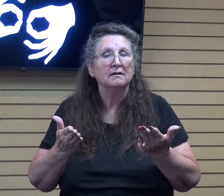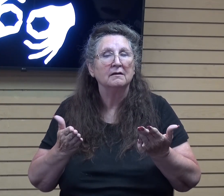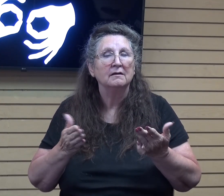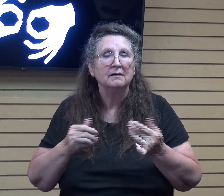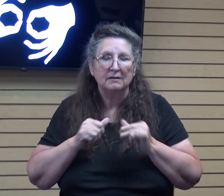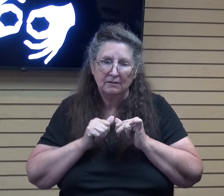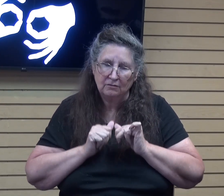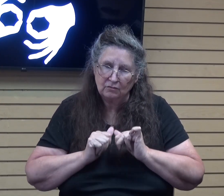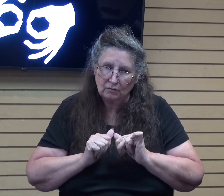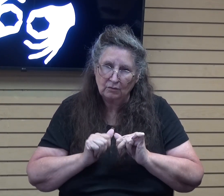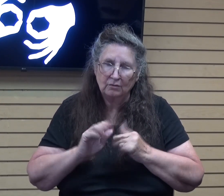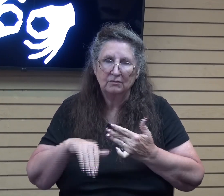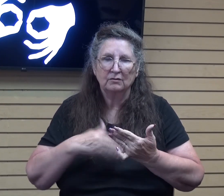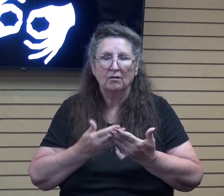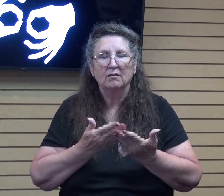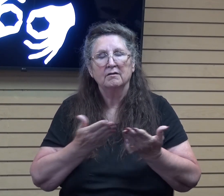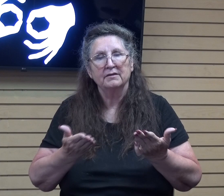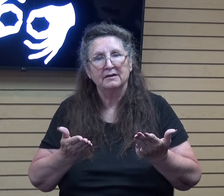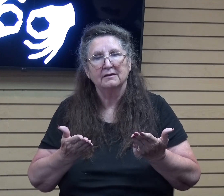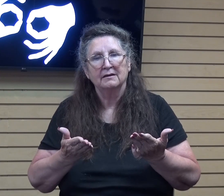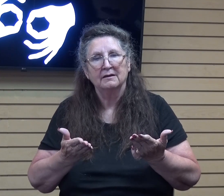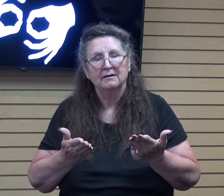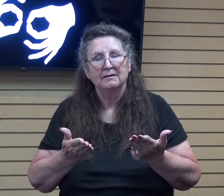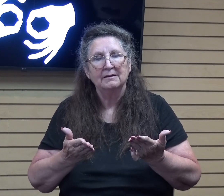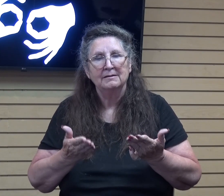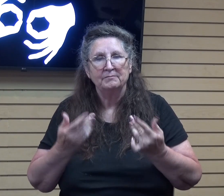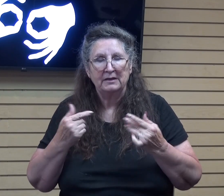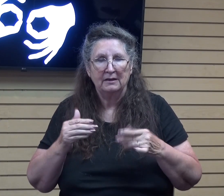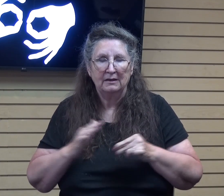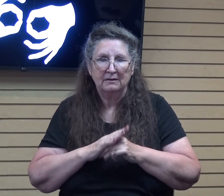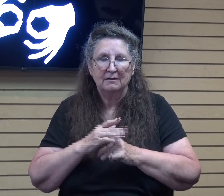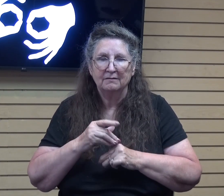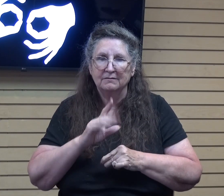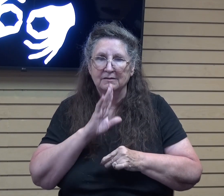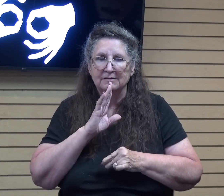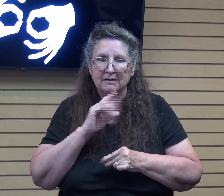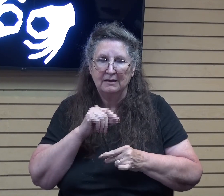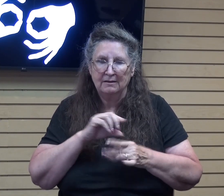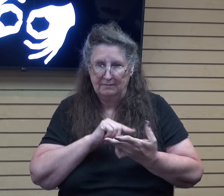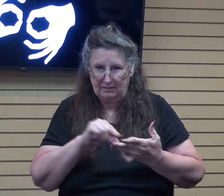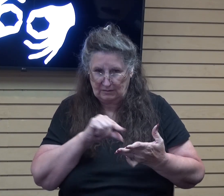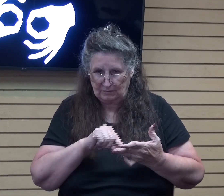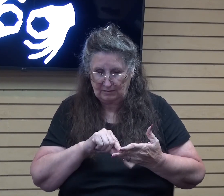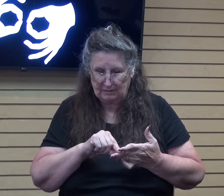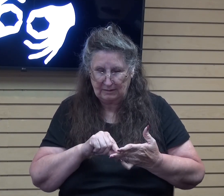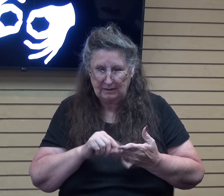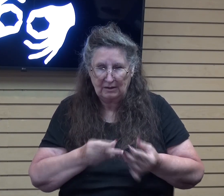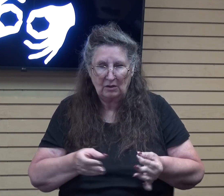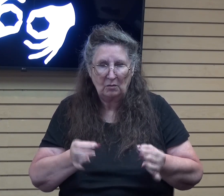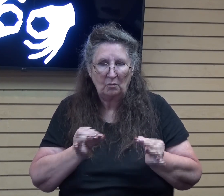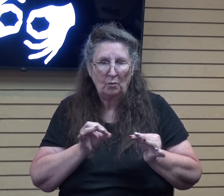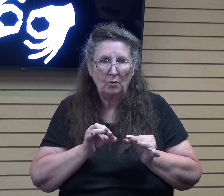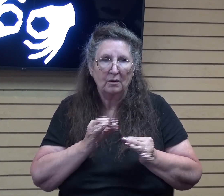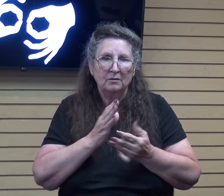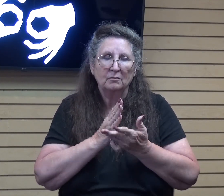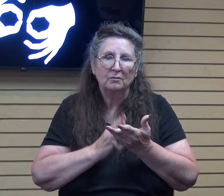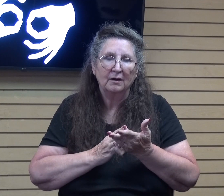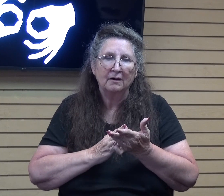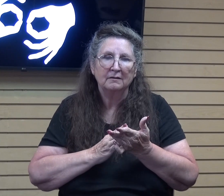endures all things. Suffice it to say that this passage plays a pivotal role in helping us understand that